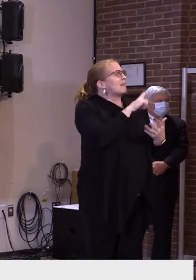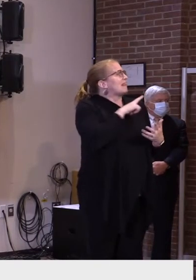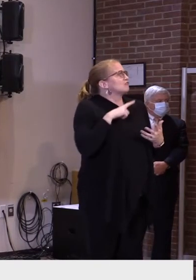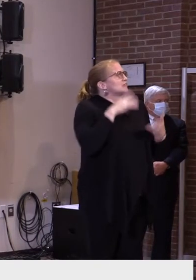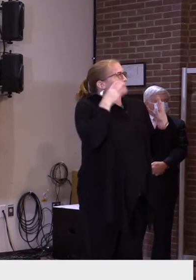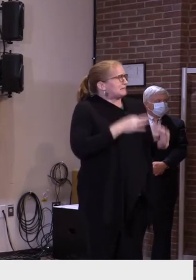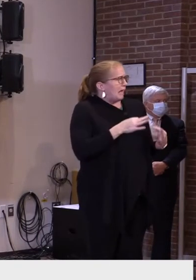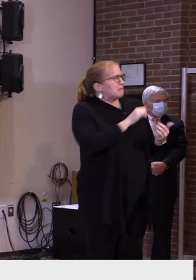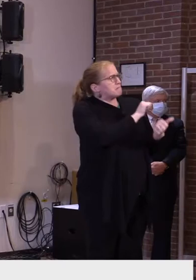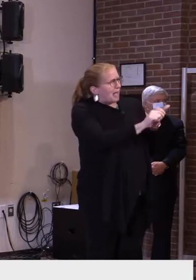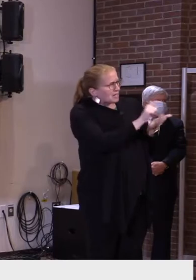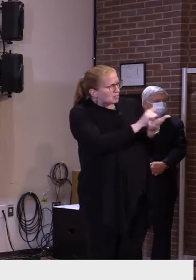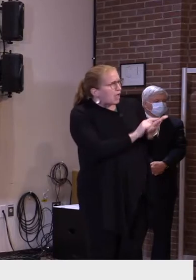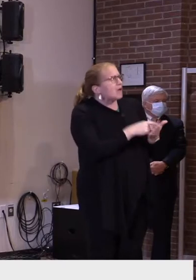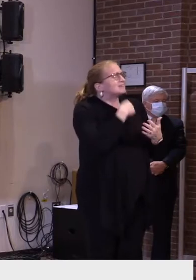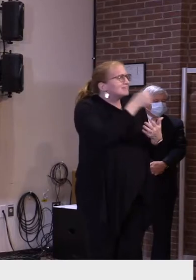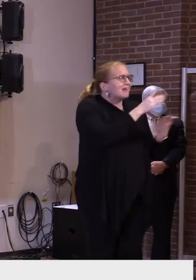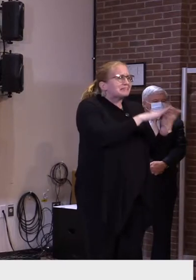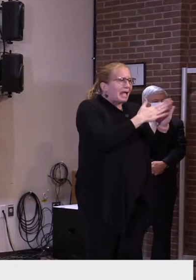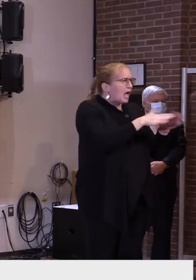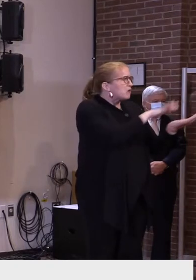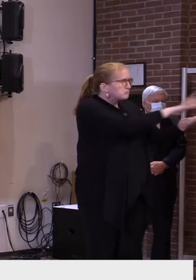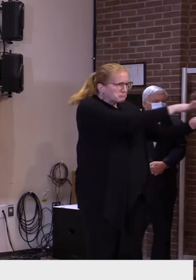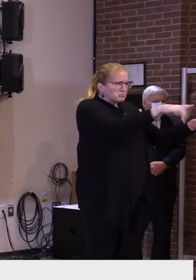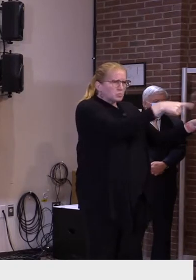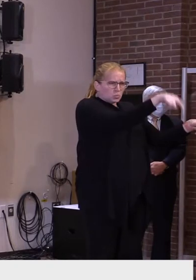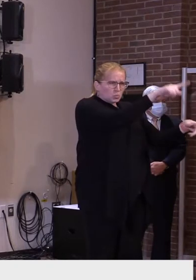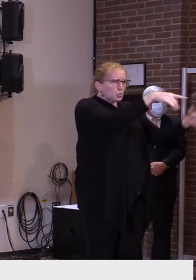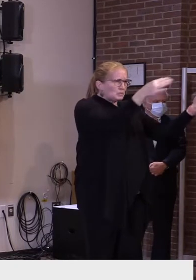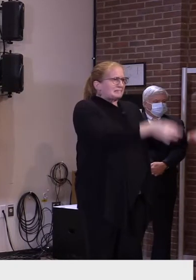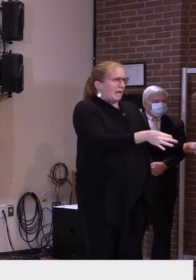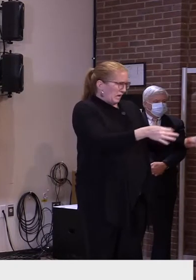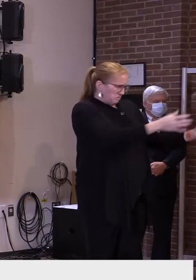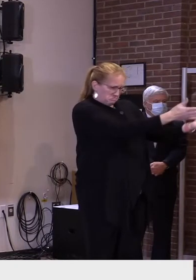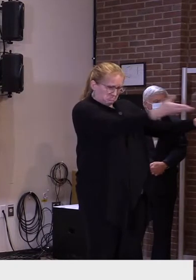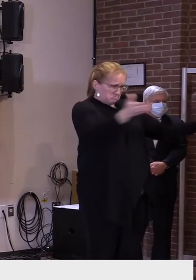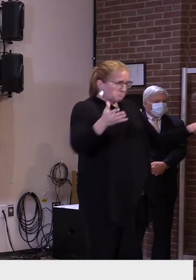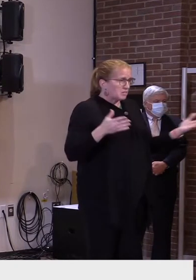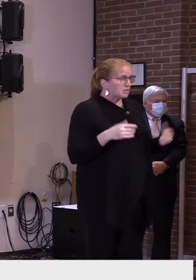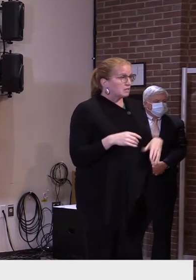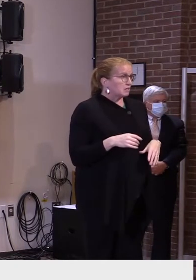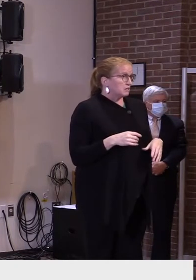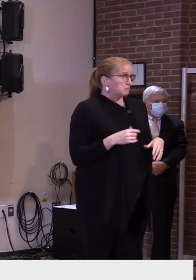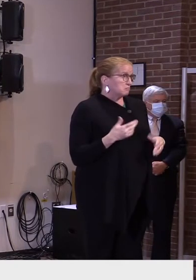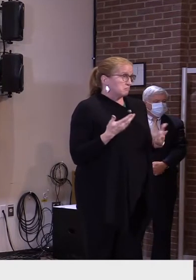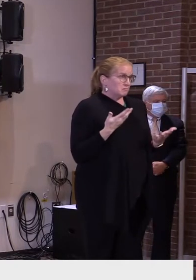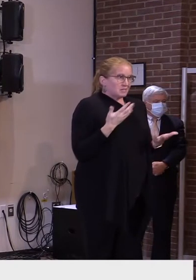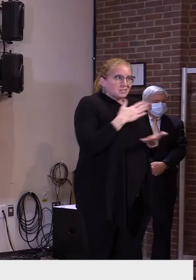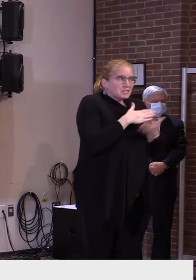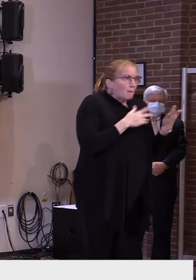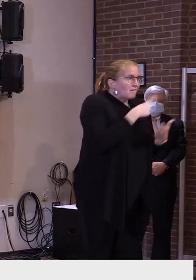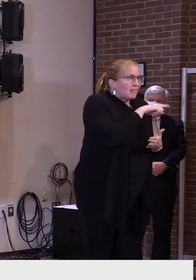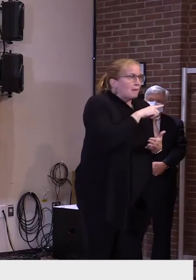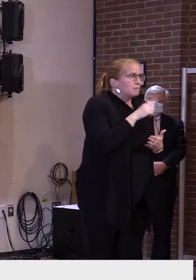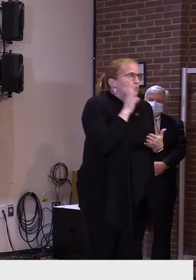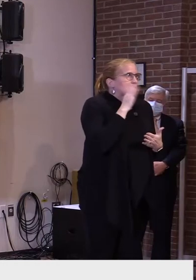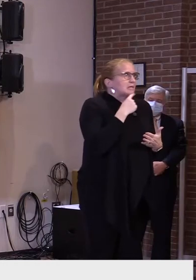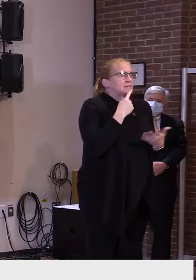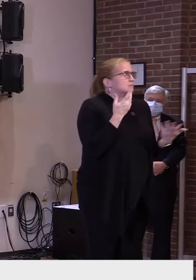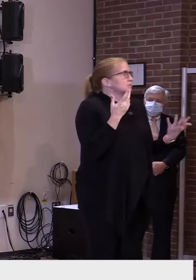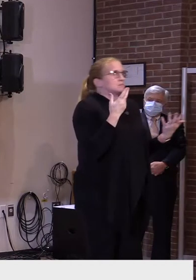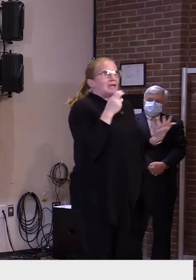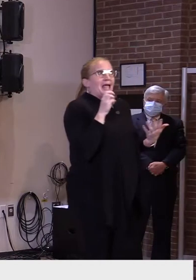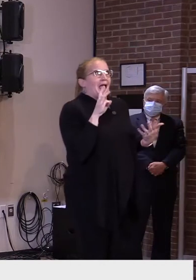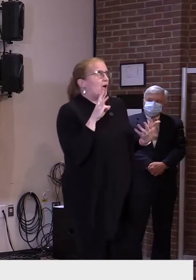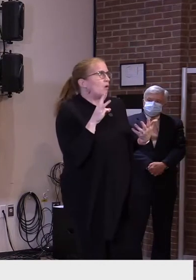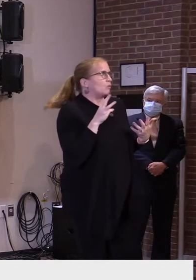law and local decision makers will be put in that position, some of them might be looking for guidance. What would you recommend? Would you say they